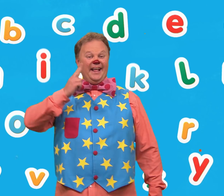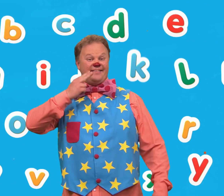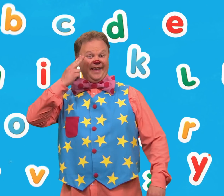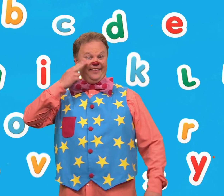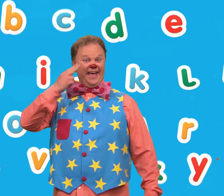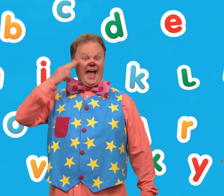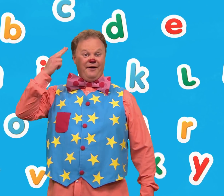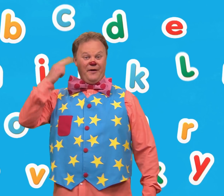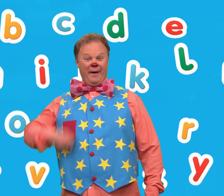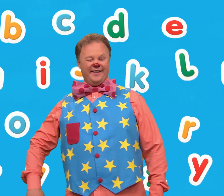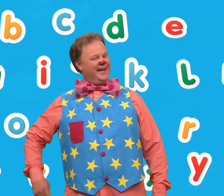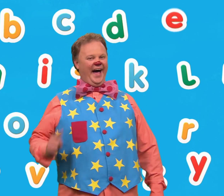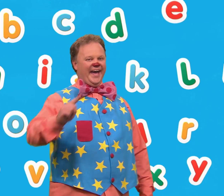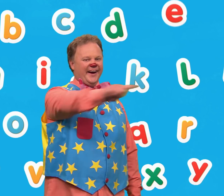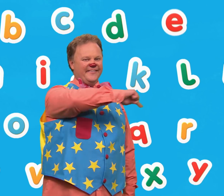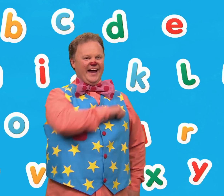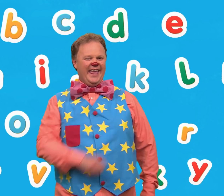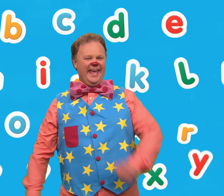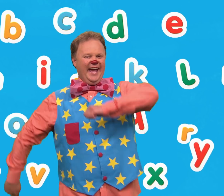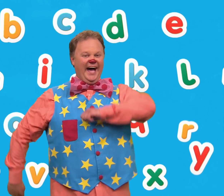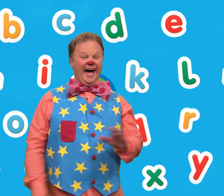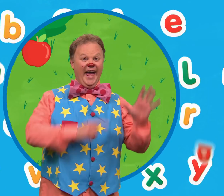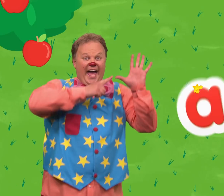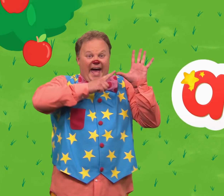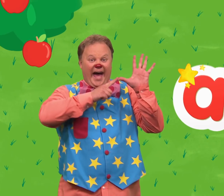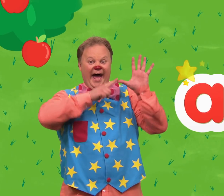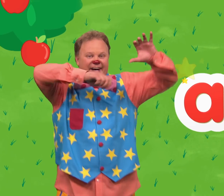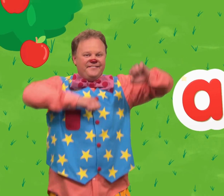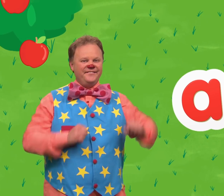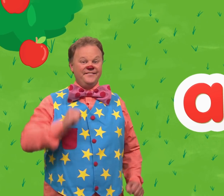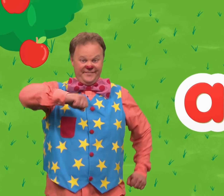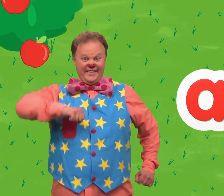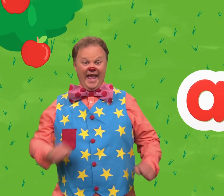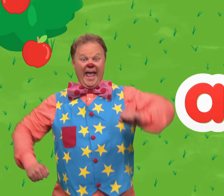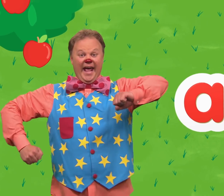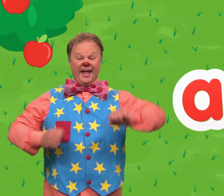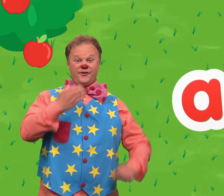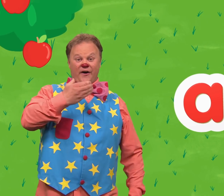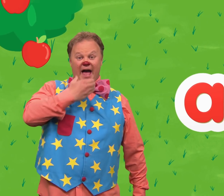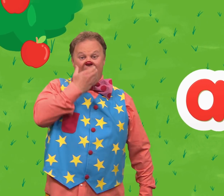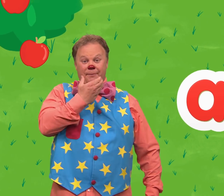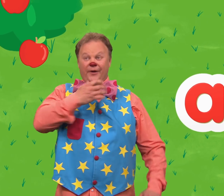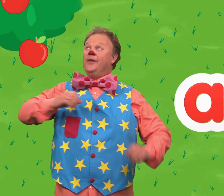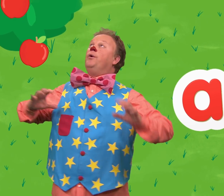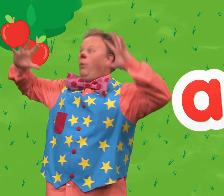Let's sing the alphabet. Are you ready? A is for apple.